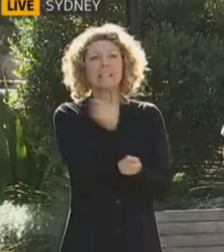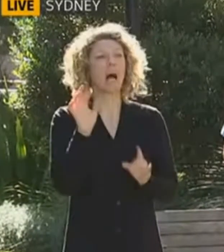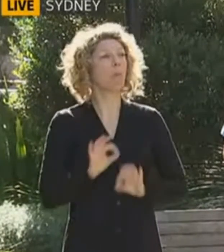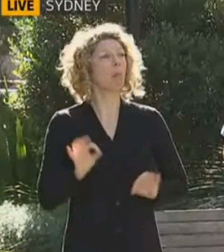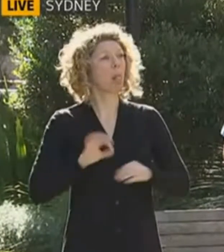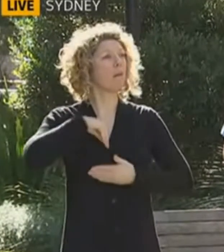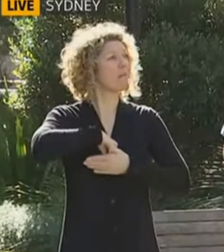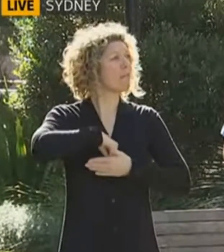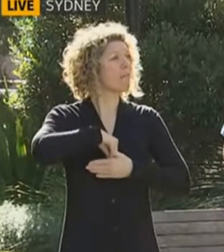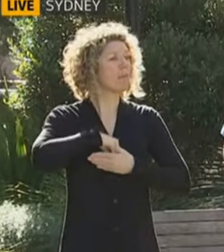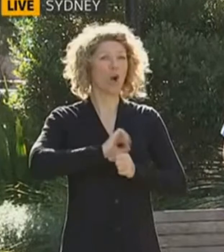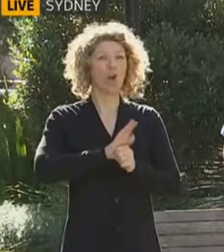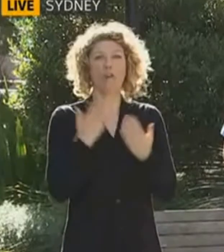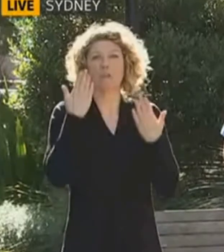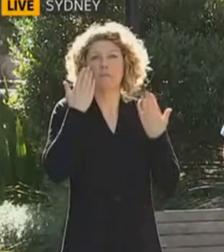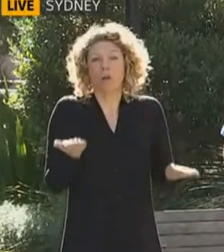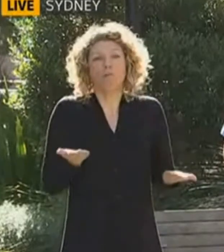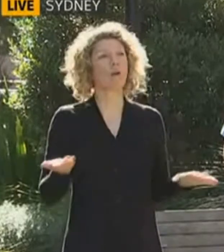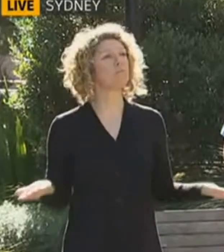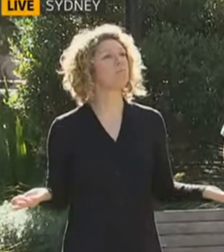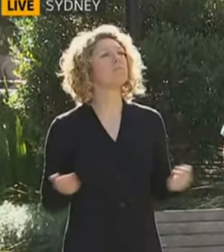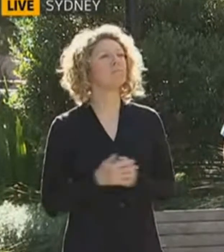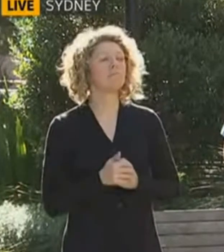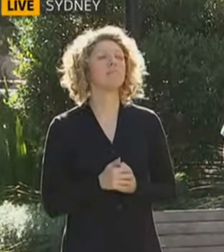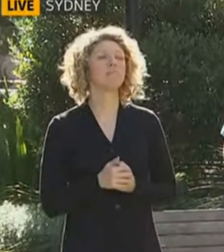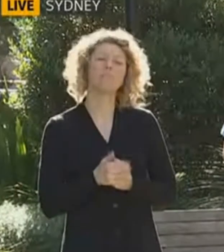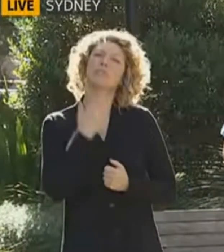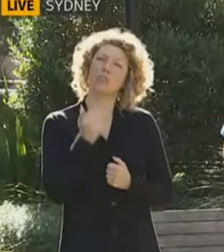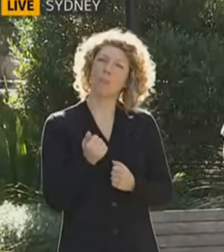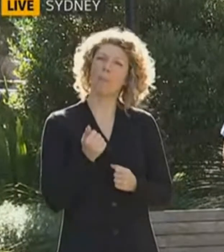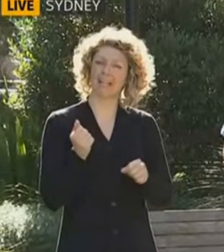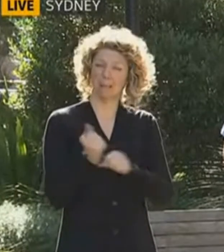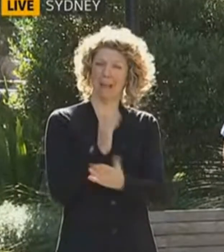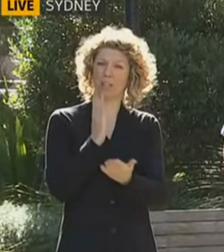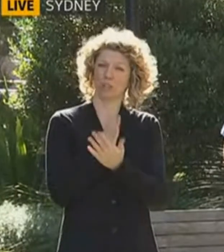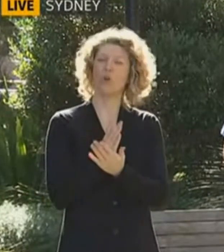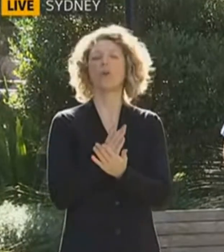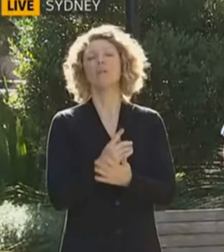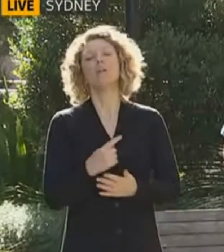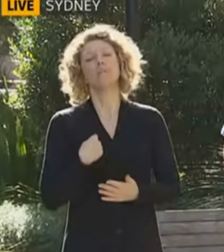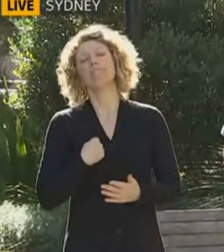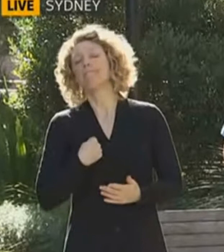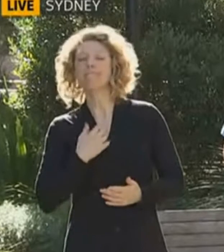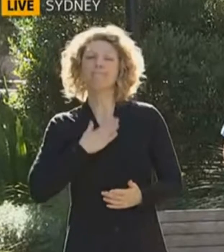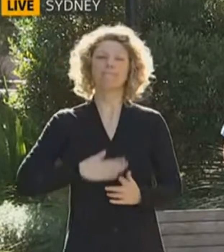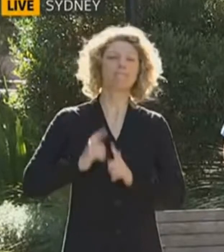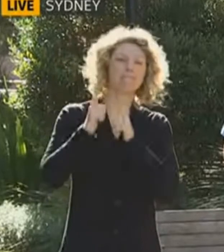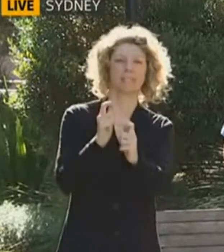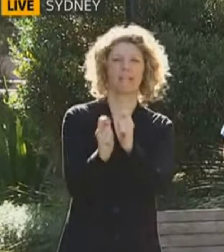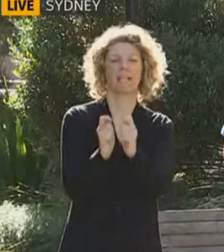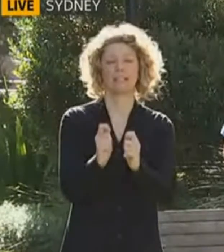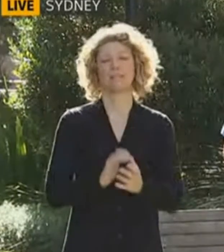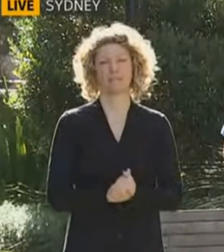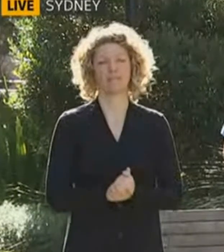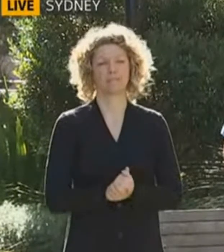be active for a long period of time. So please make sure with the mildest of symptoms that people come forward and get tested. And can I say, I've been